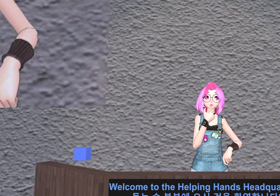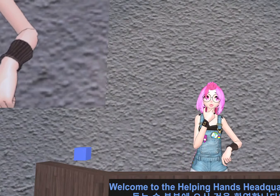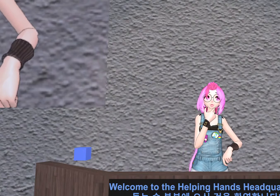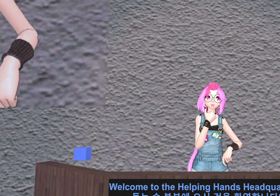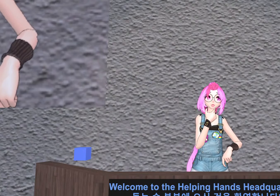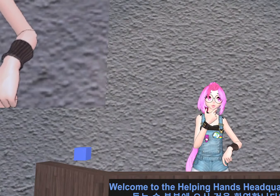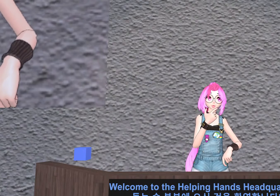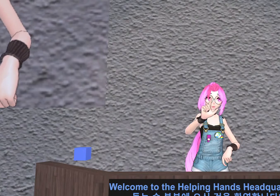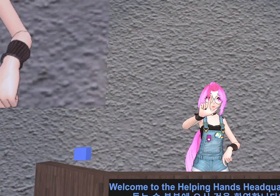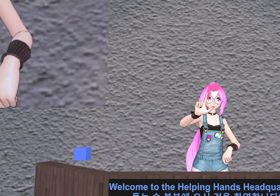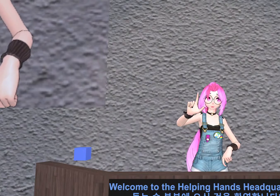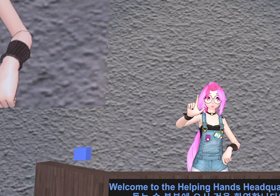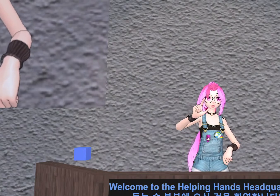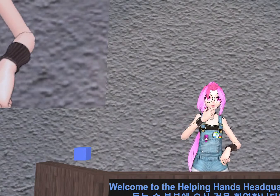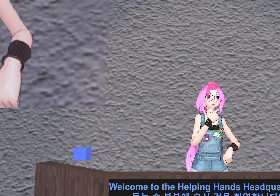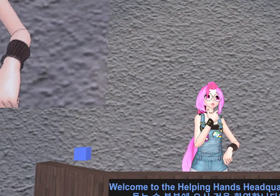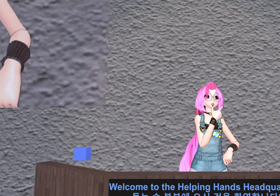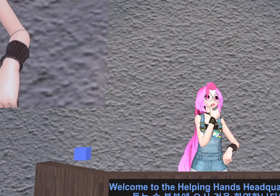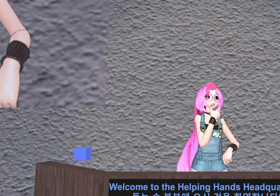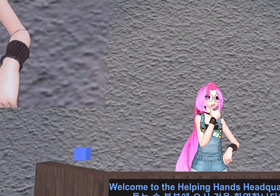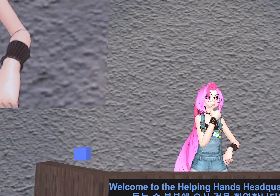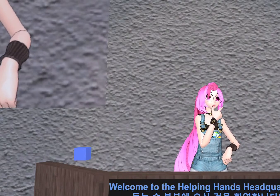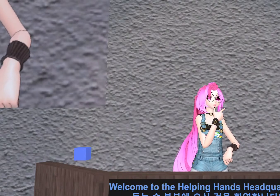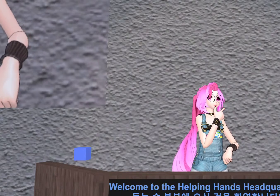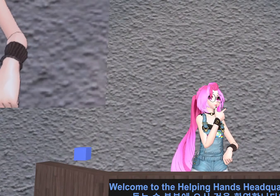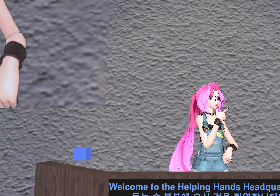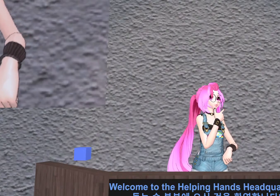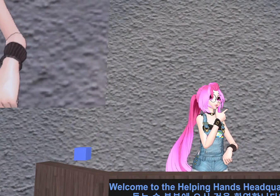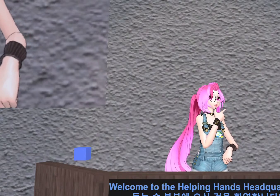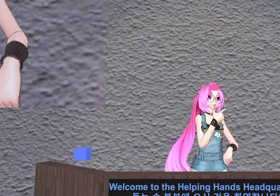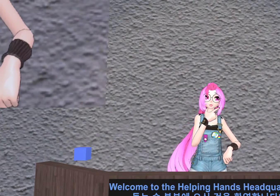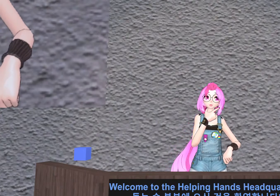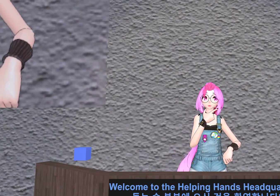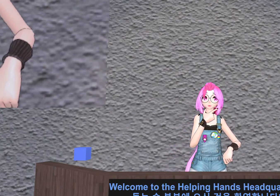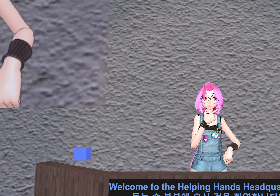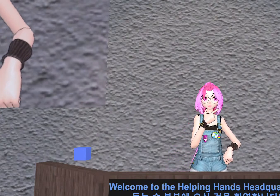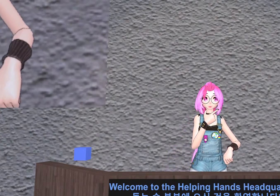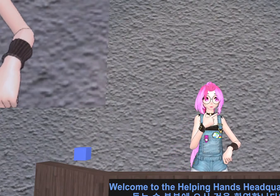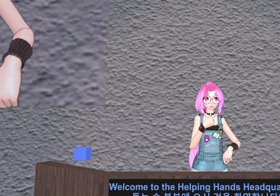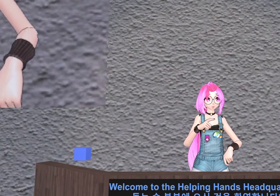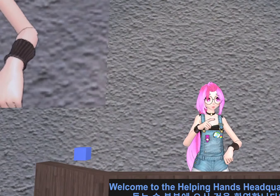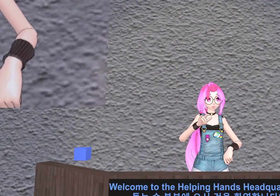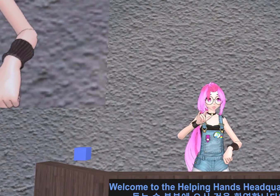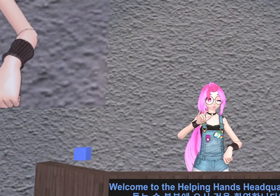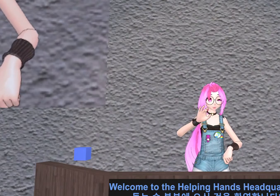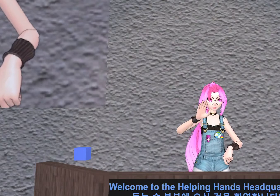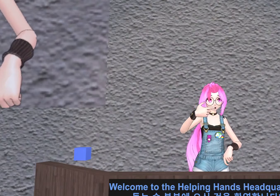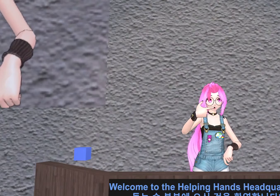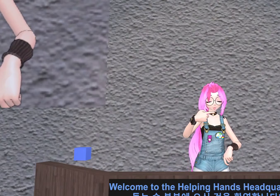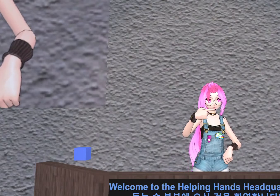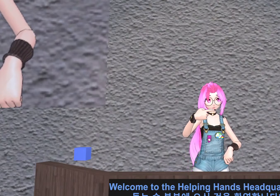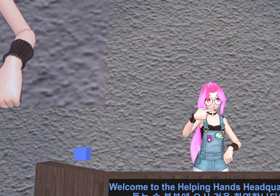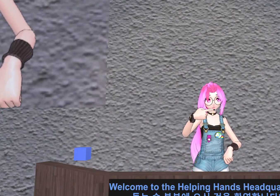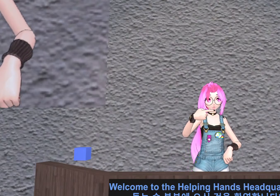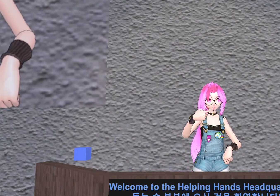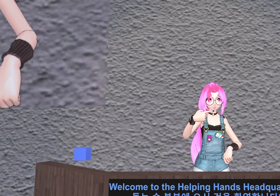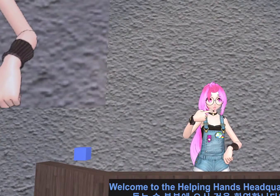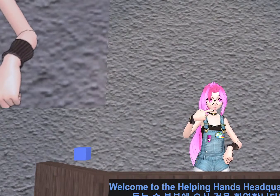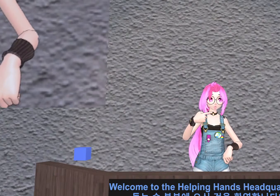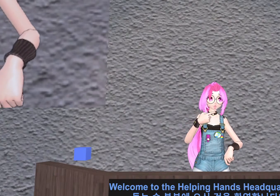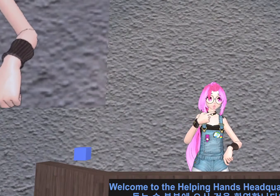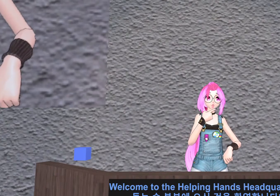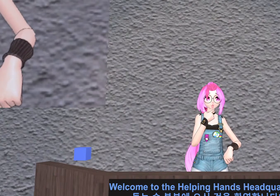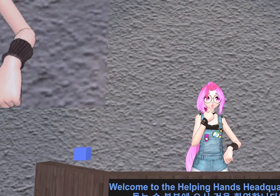area, your lower chin area. An L hand, lesbian. And then the G